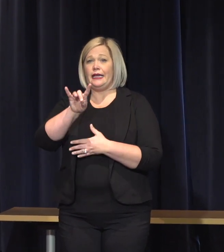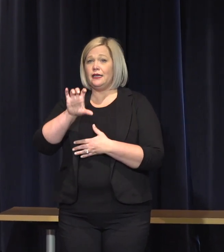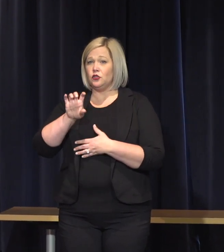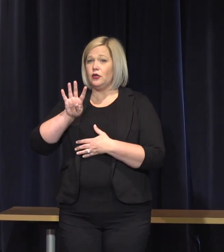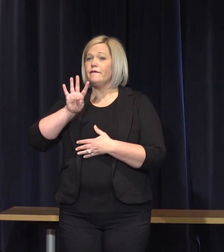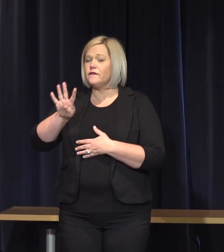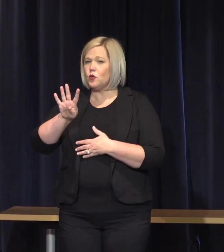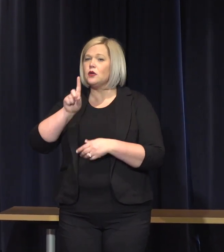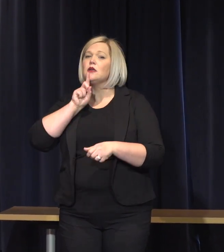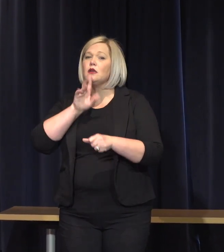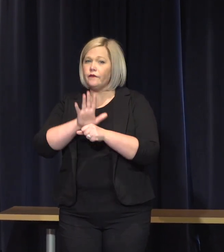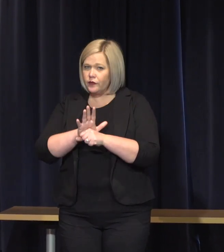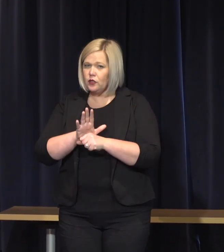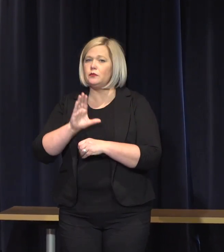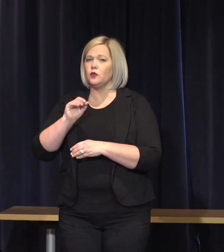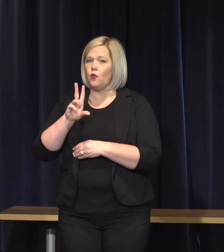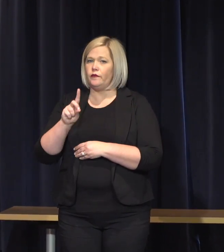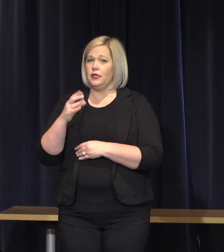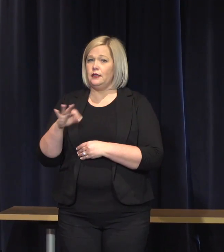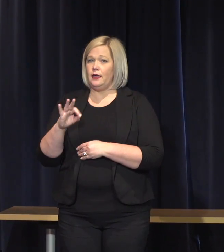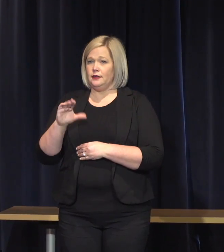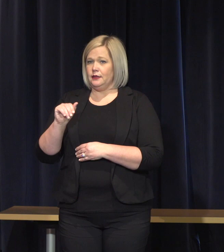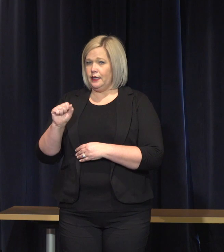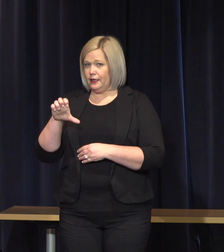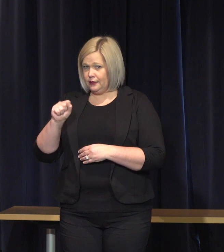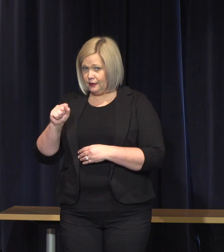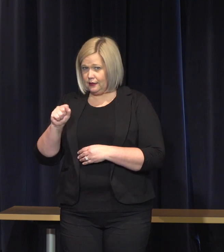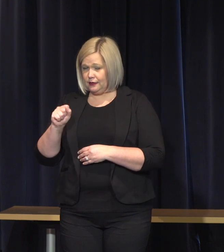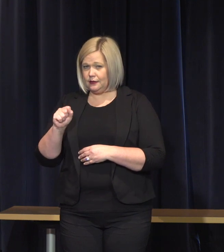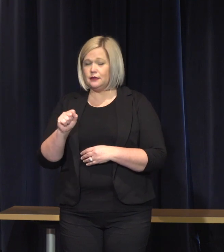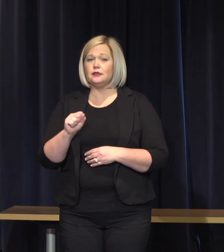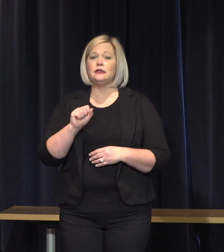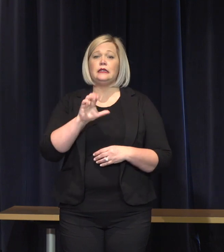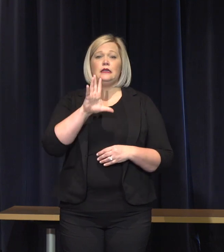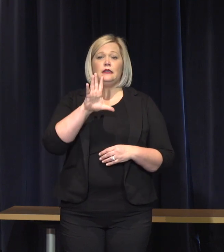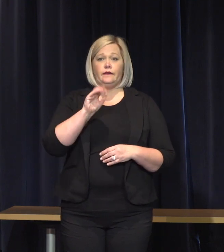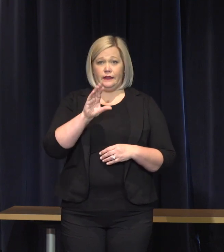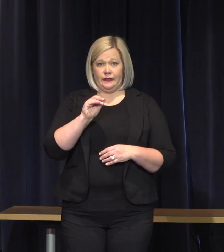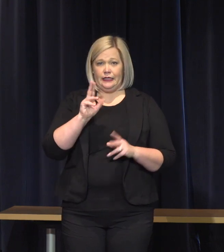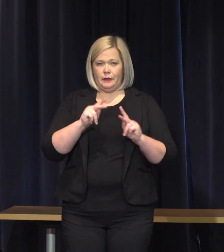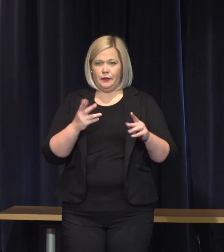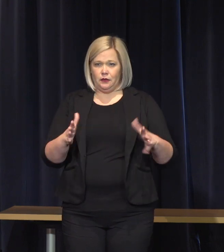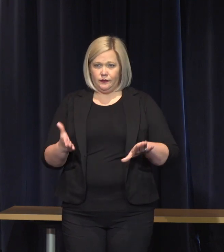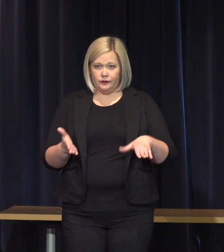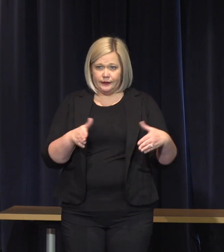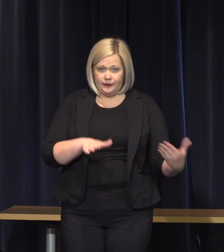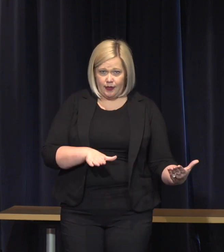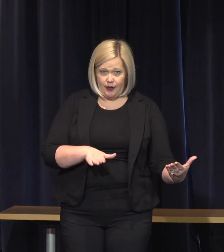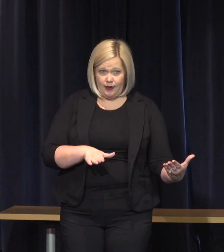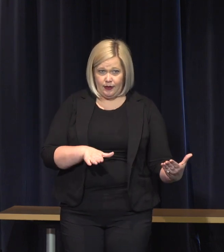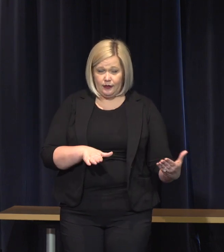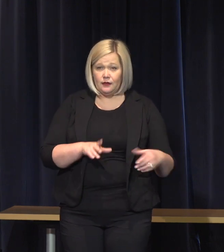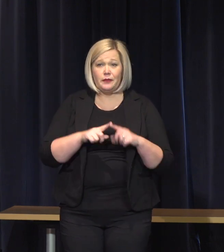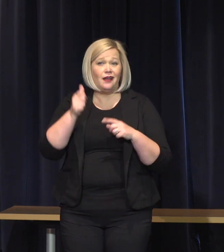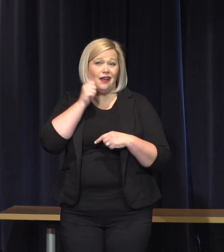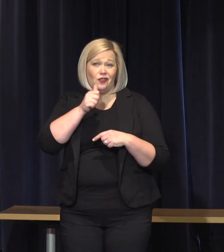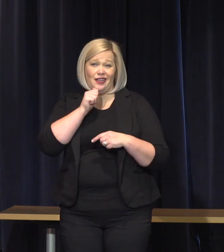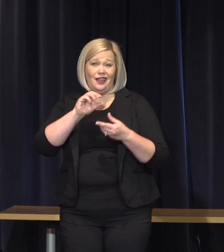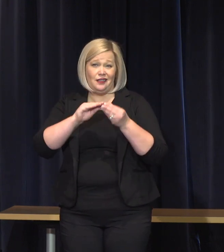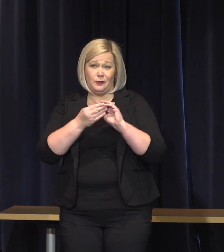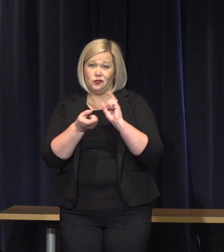1,804 confirmed COVID-19 cases and 50 deaths. The information is changing daily, and